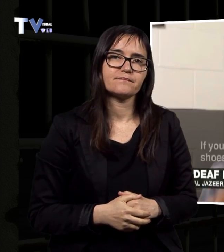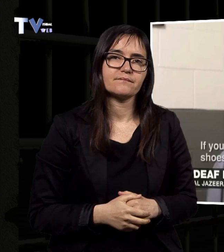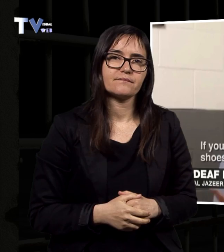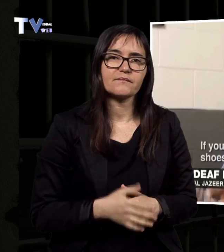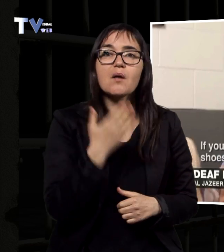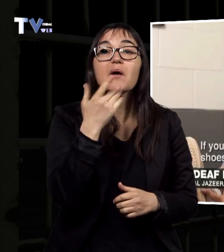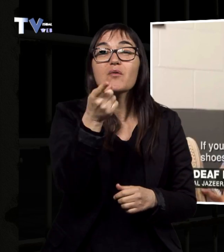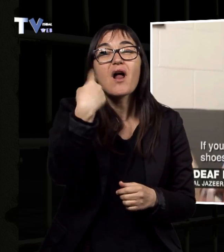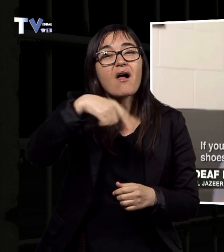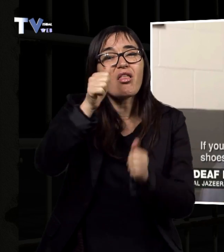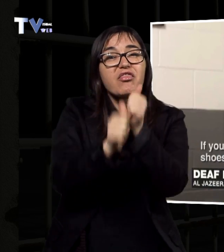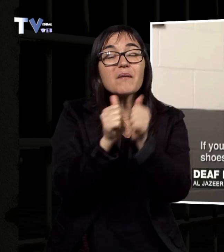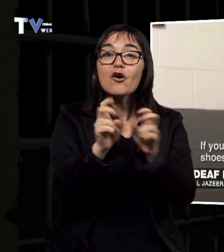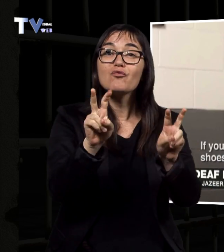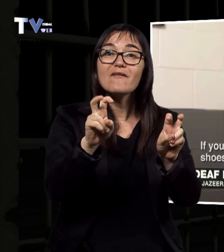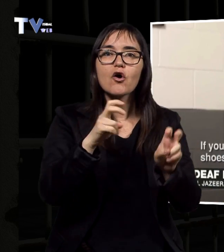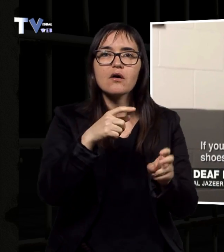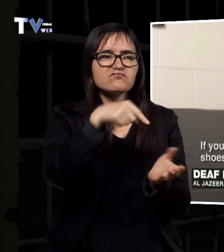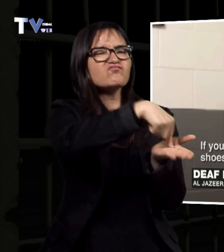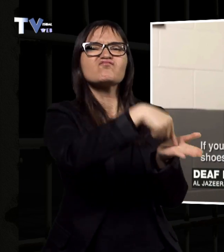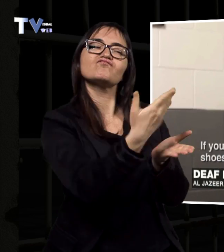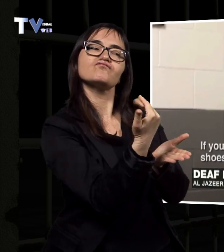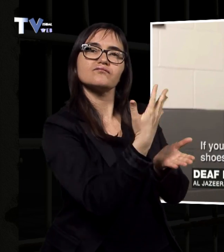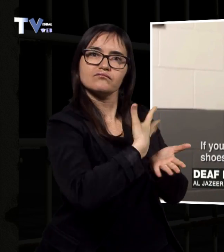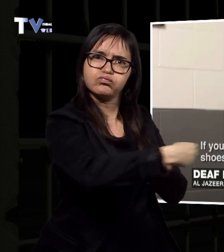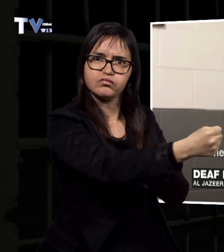If you have shoes, they want the shoes.